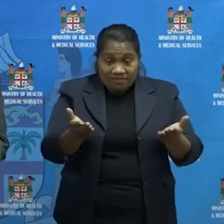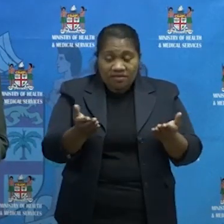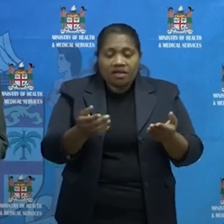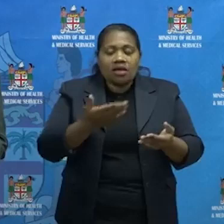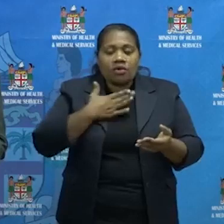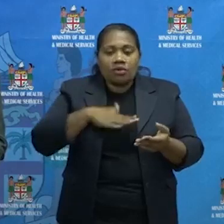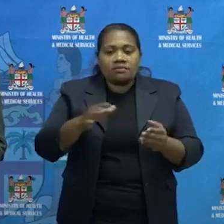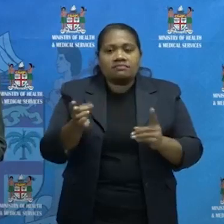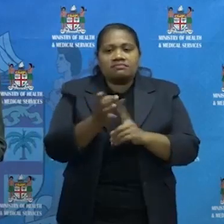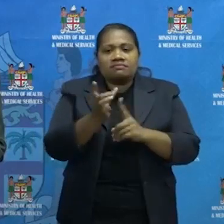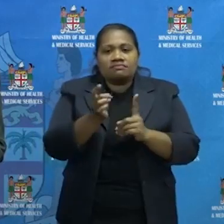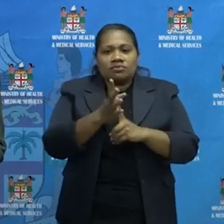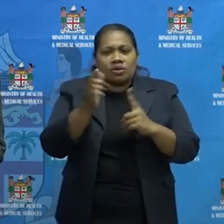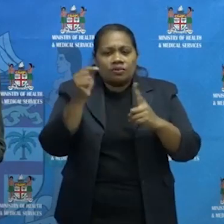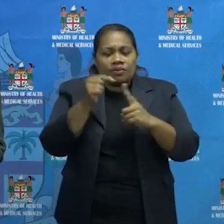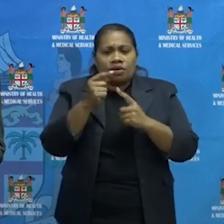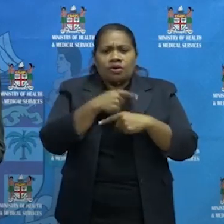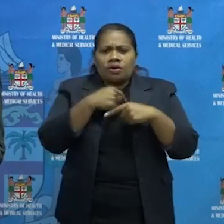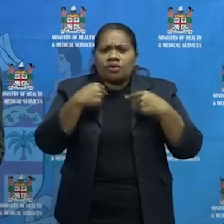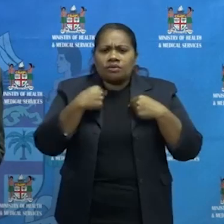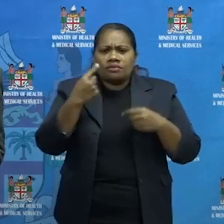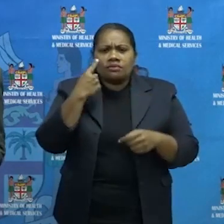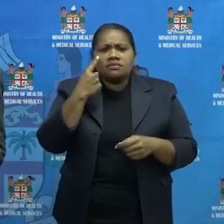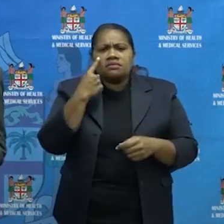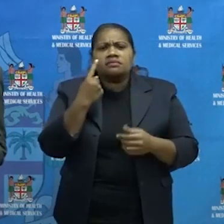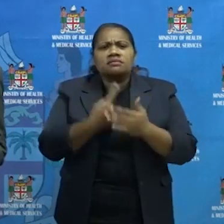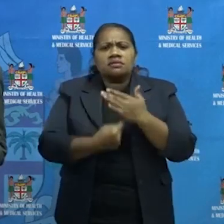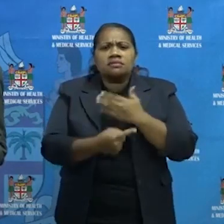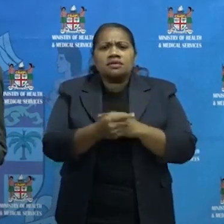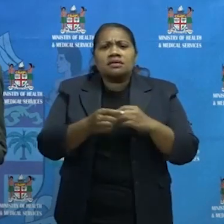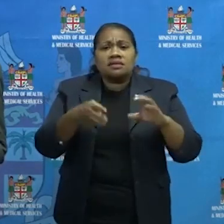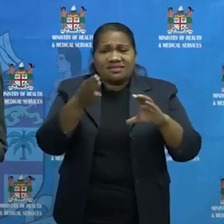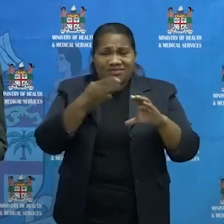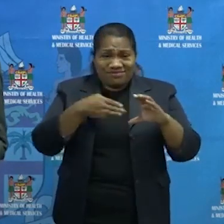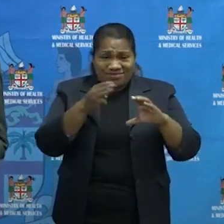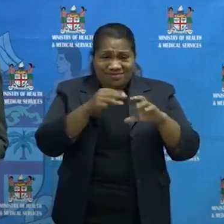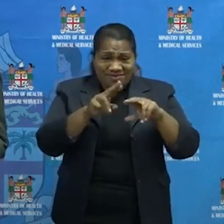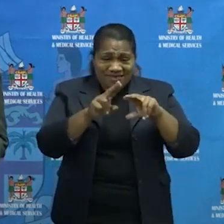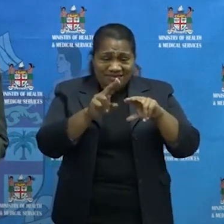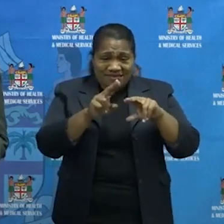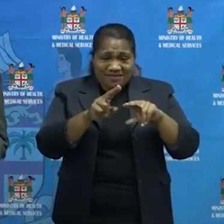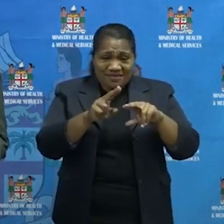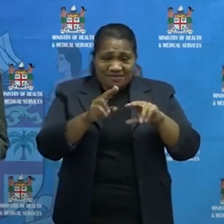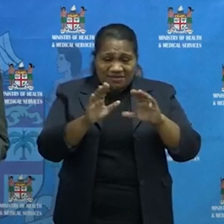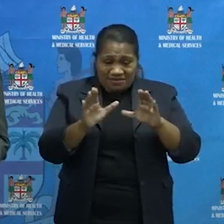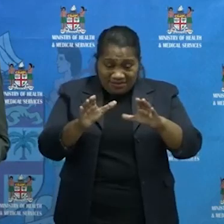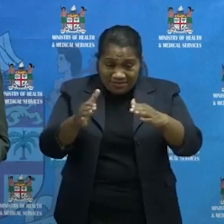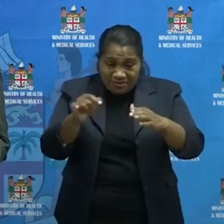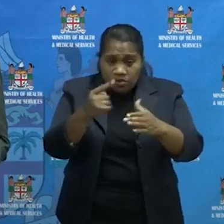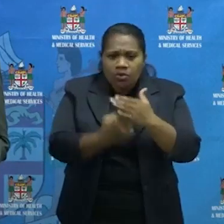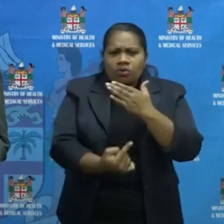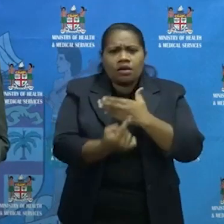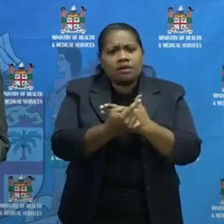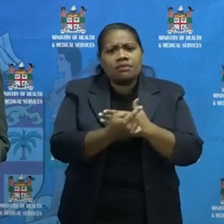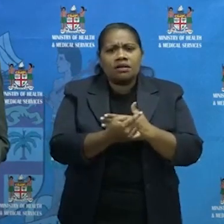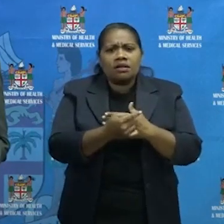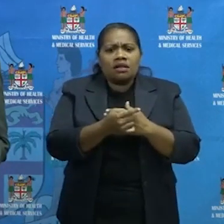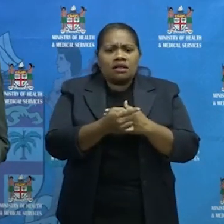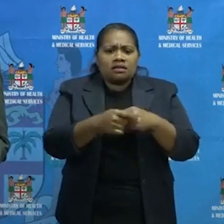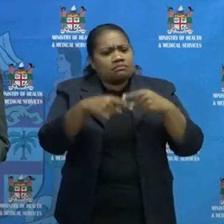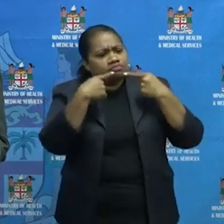We're still seeing media outlets bypassing our official sources, publishing stories without the proper